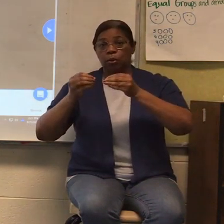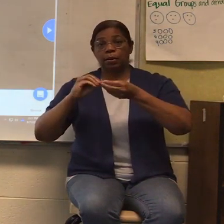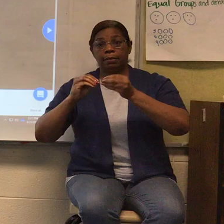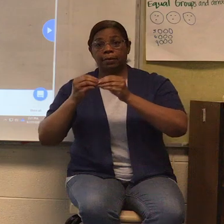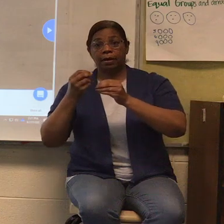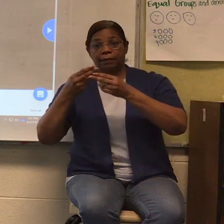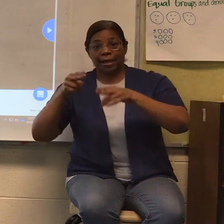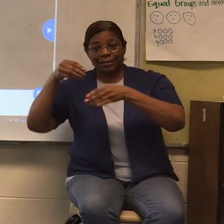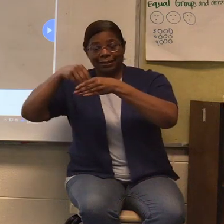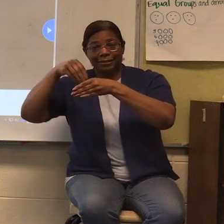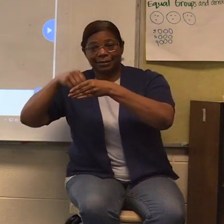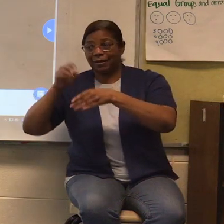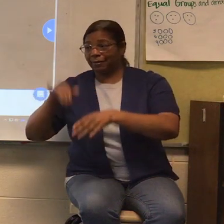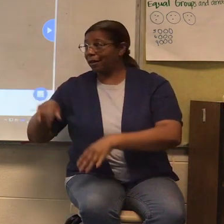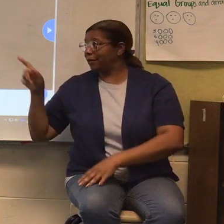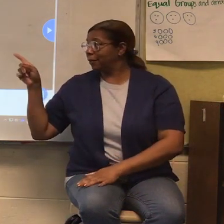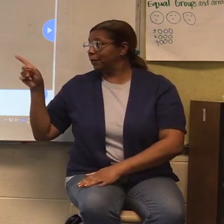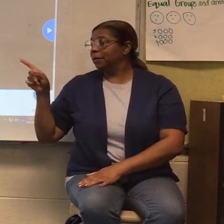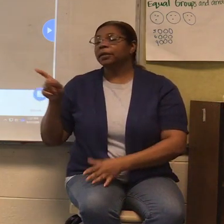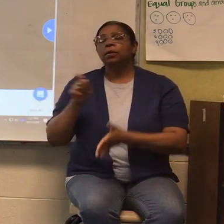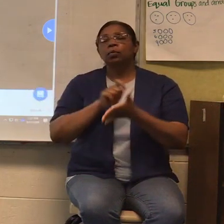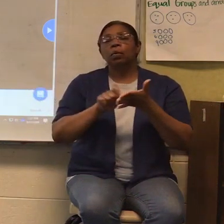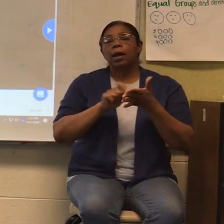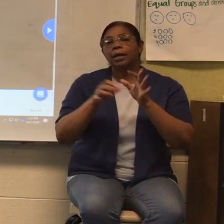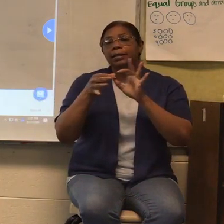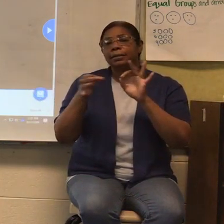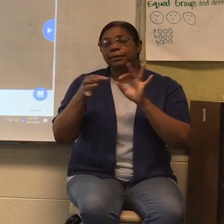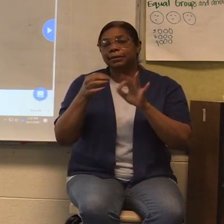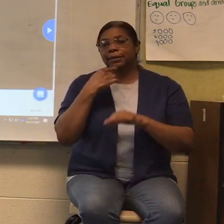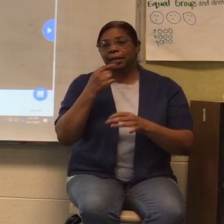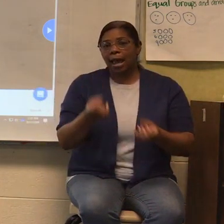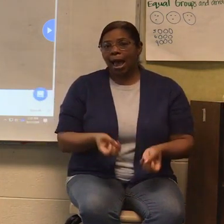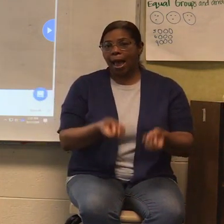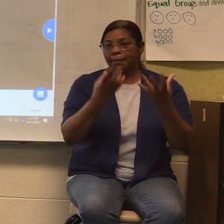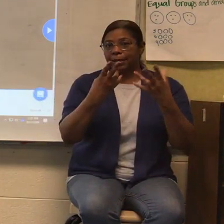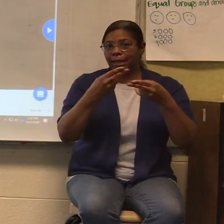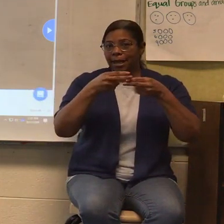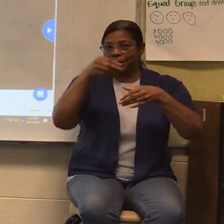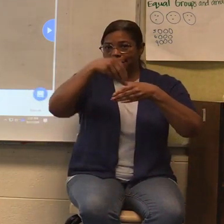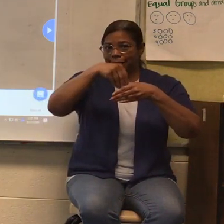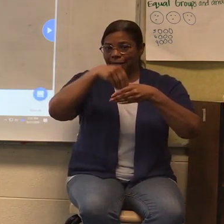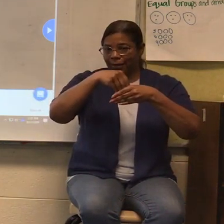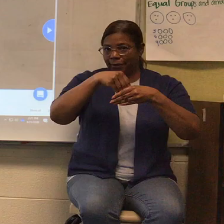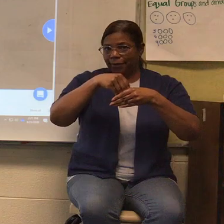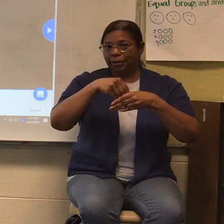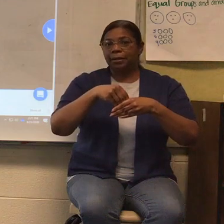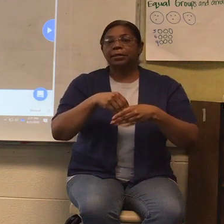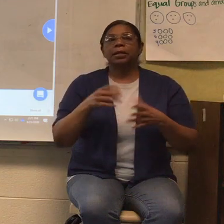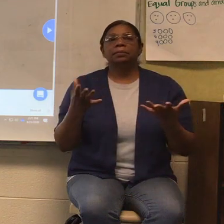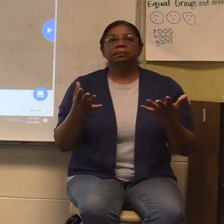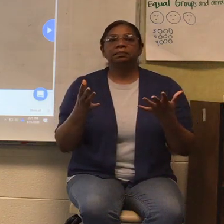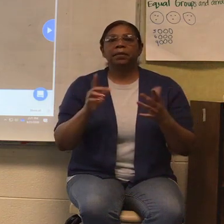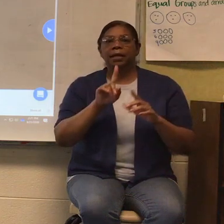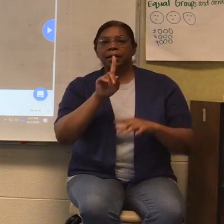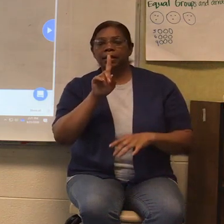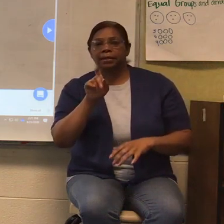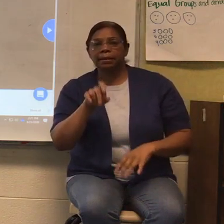carton. Write a statement telling how many eggs are in the carton, such as there are blank